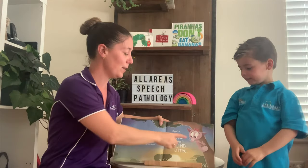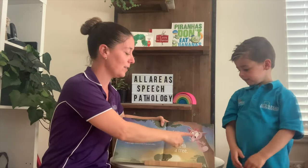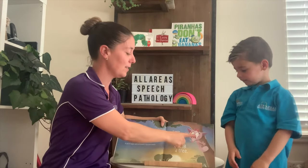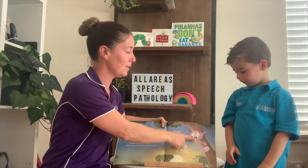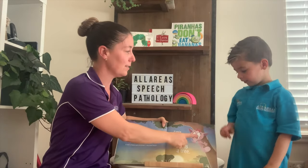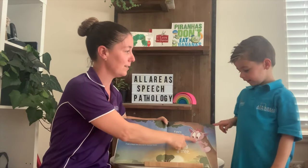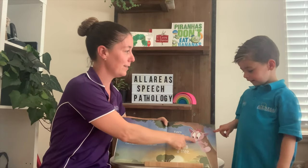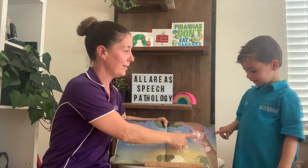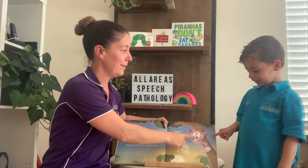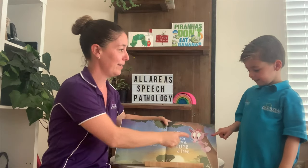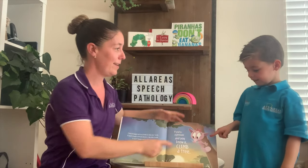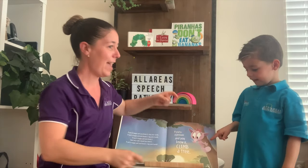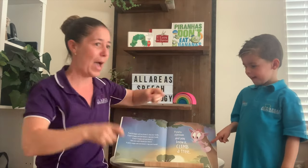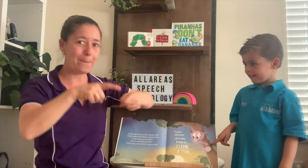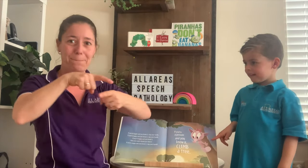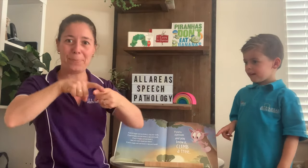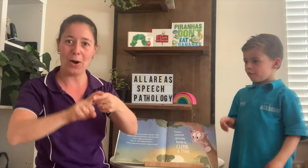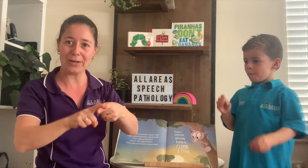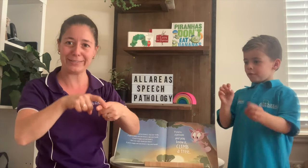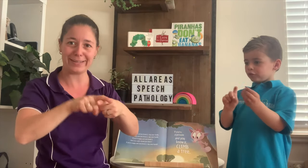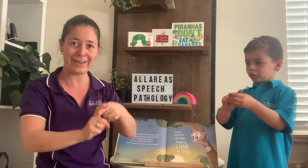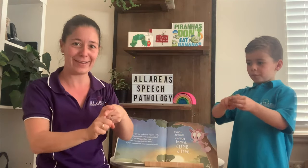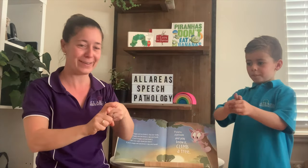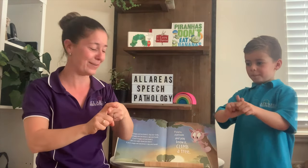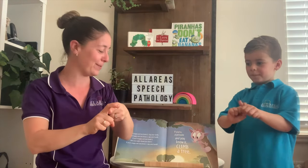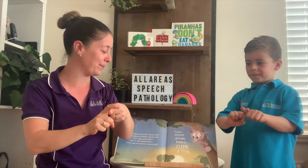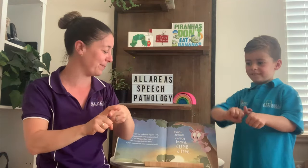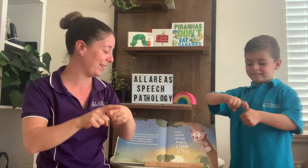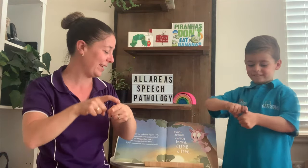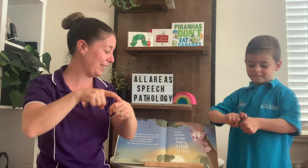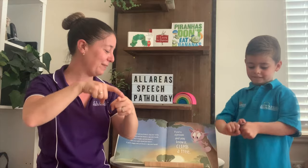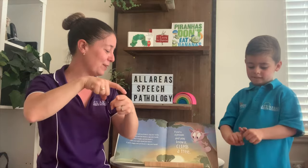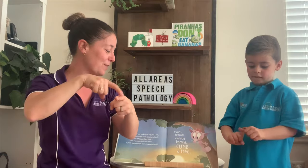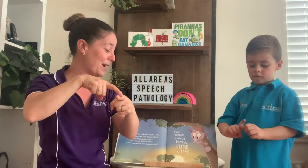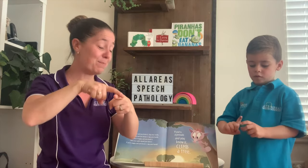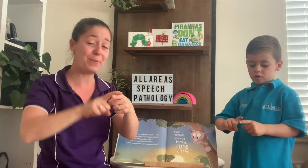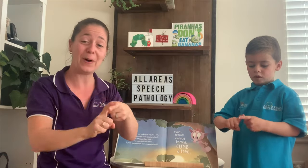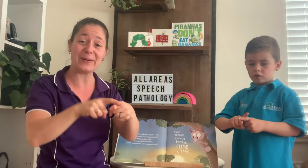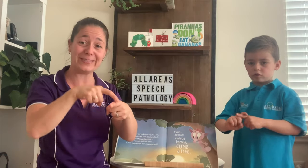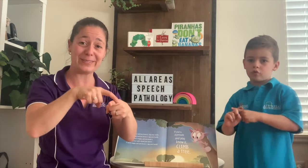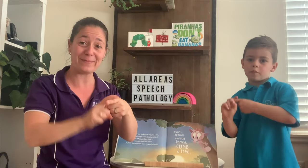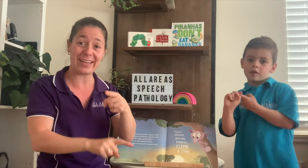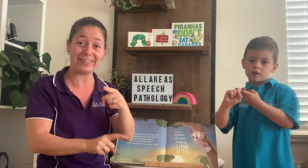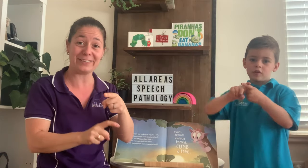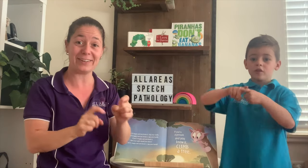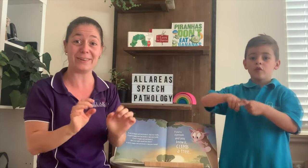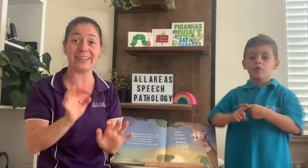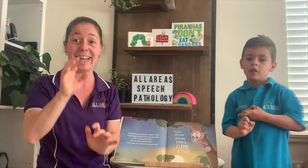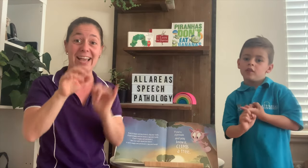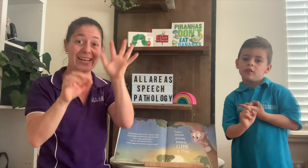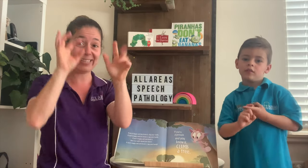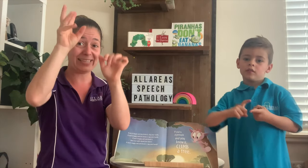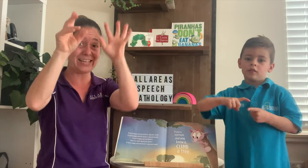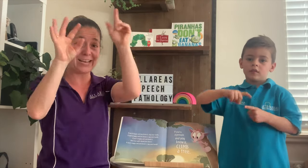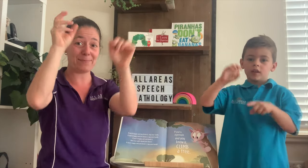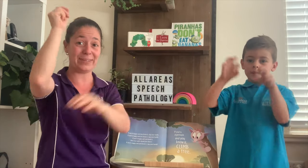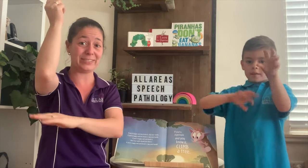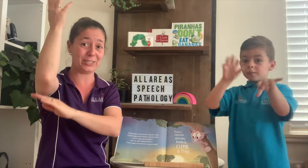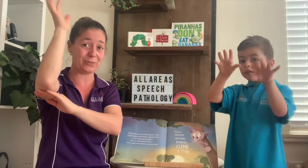first? A possum. If you're a possum and you know it, climb a